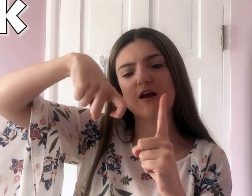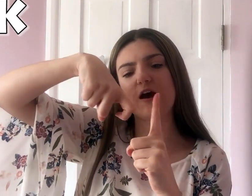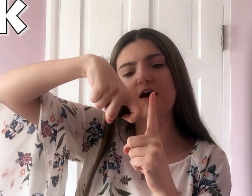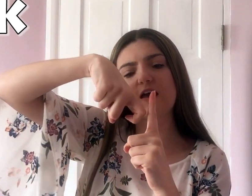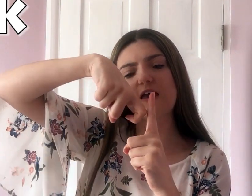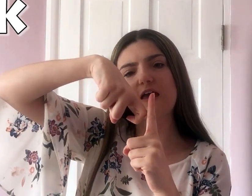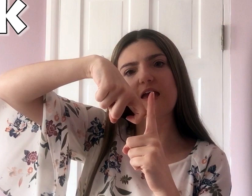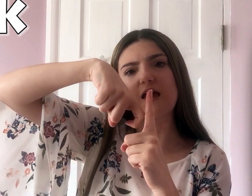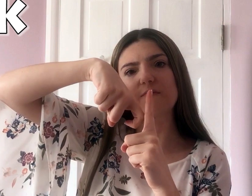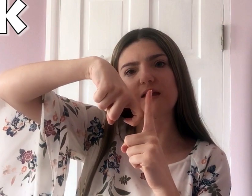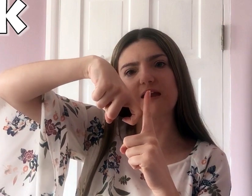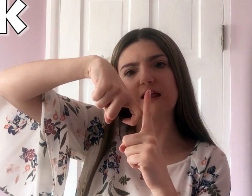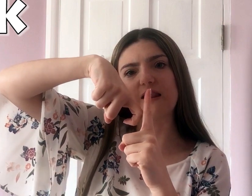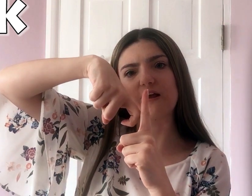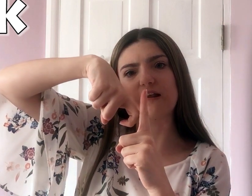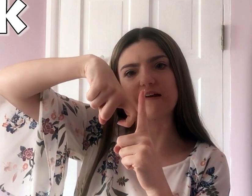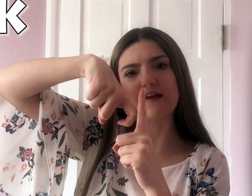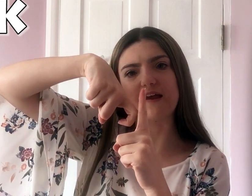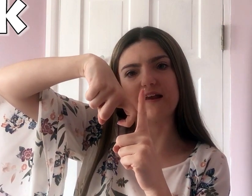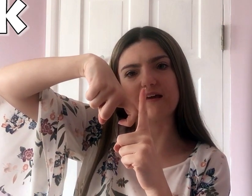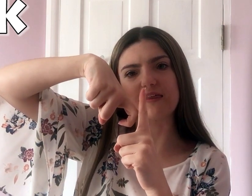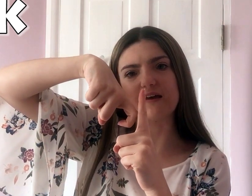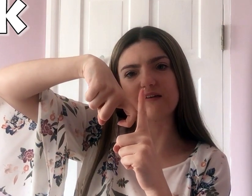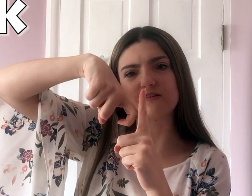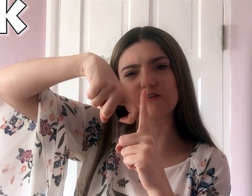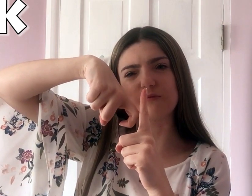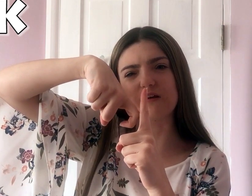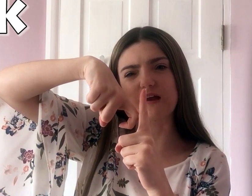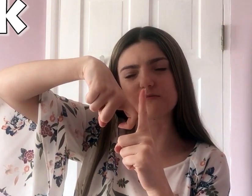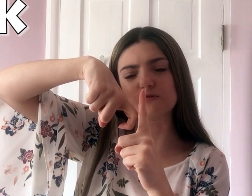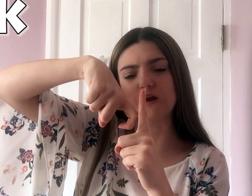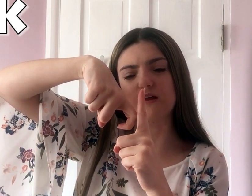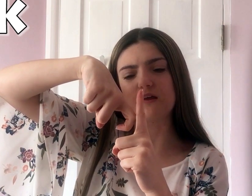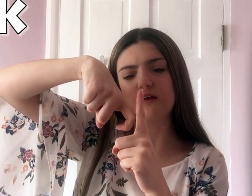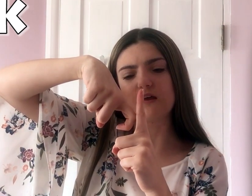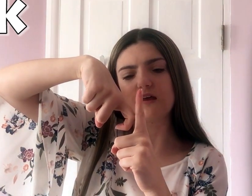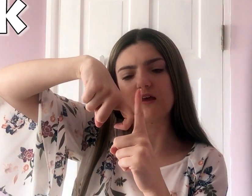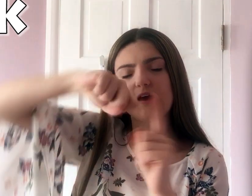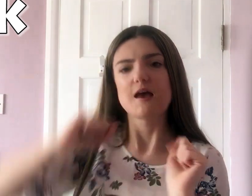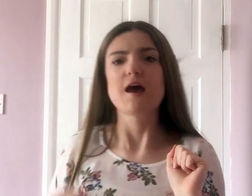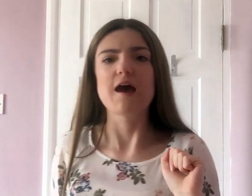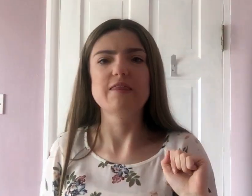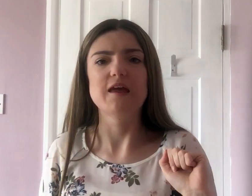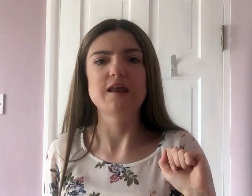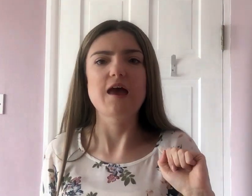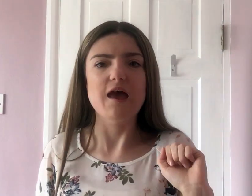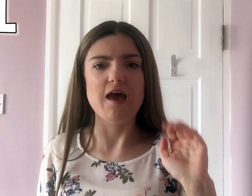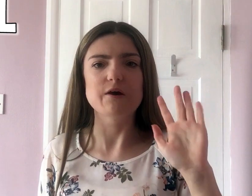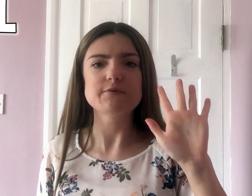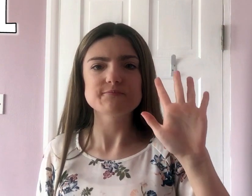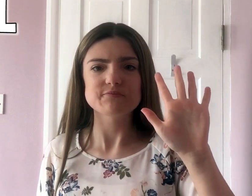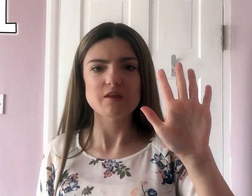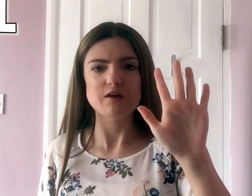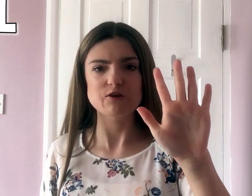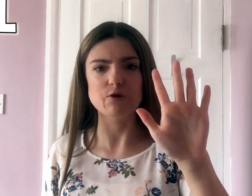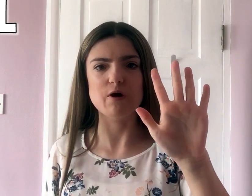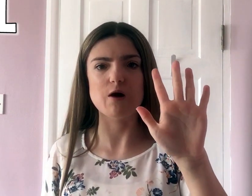finger and make it look like a K, like that. So it looks a bit like a capital K. And then L, your palm is